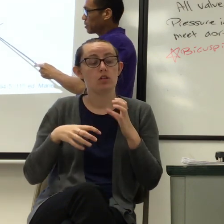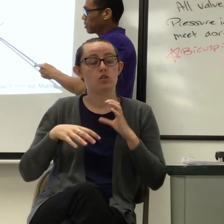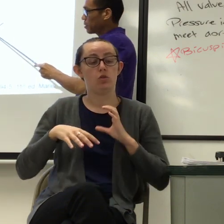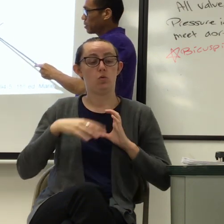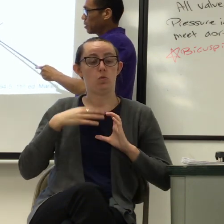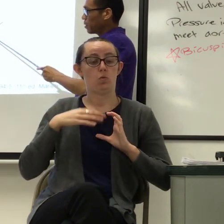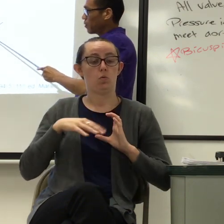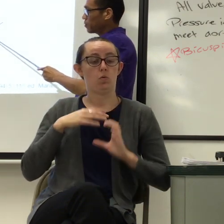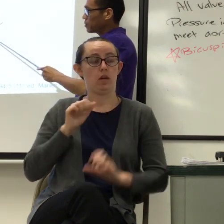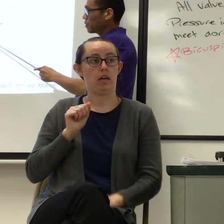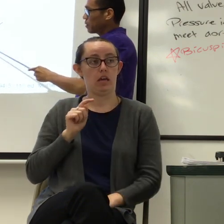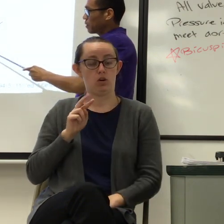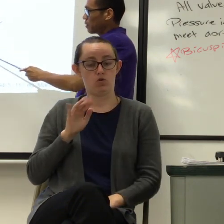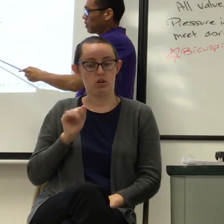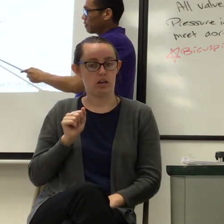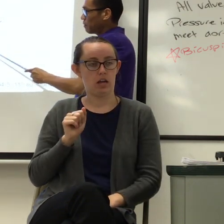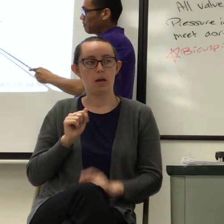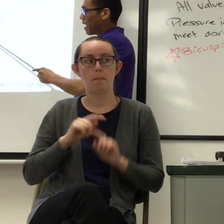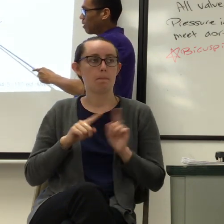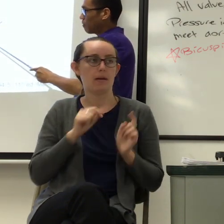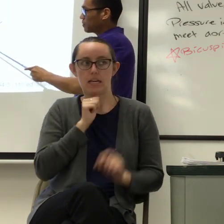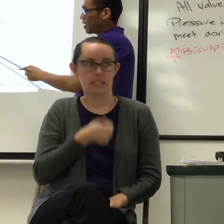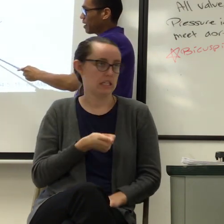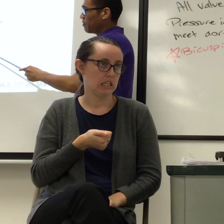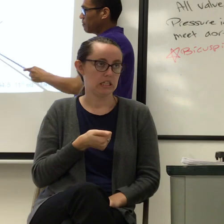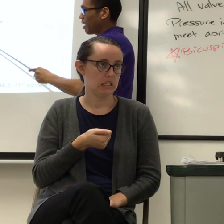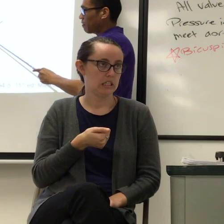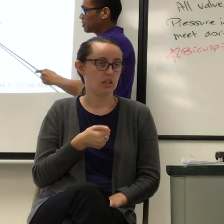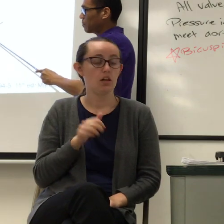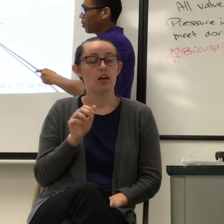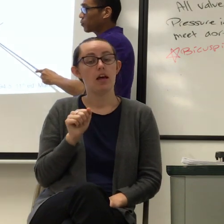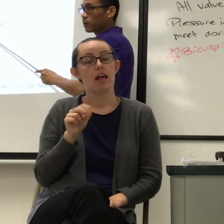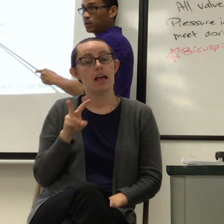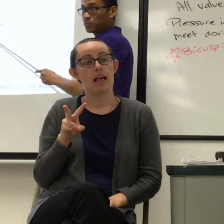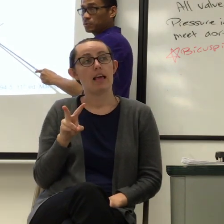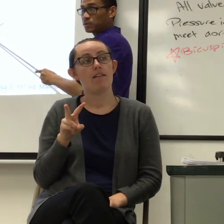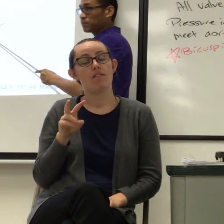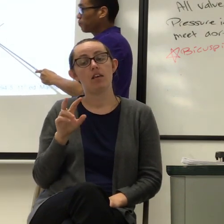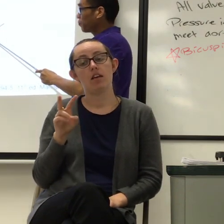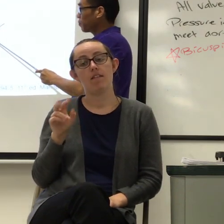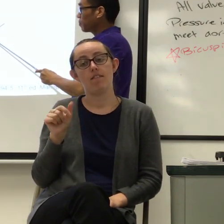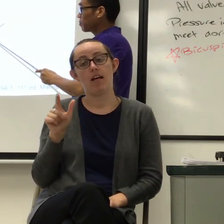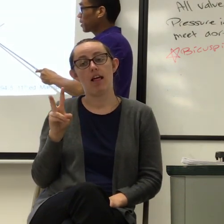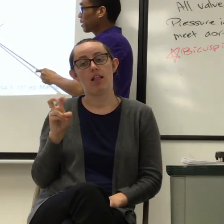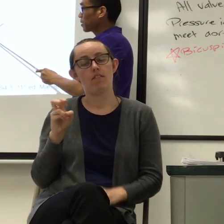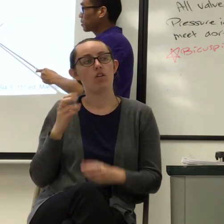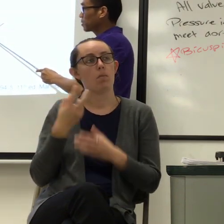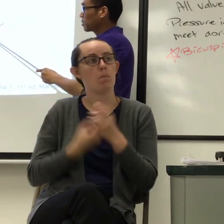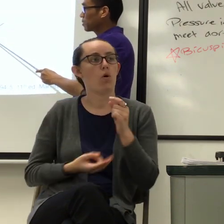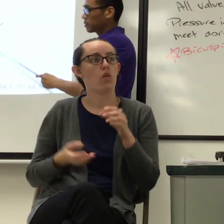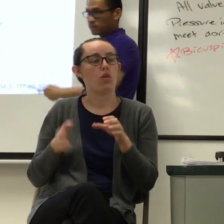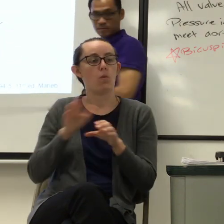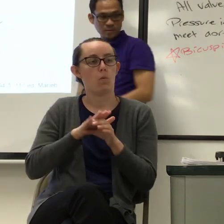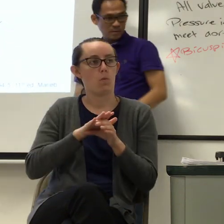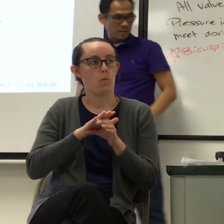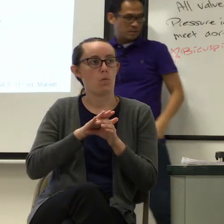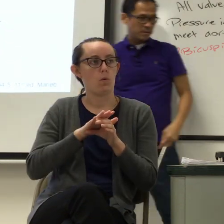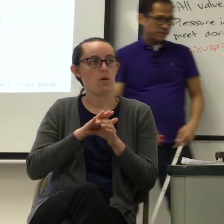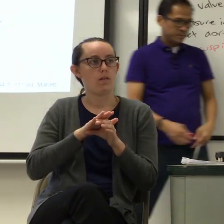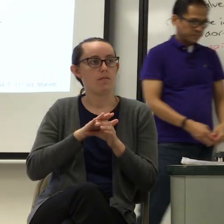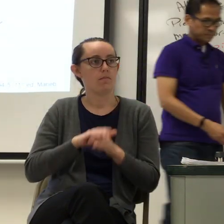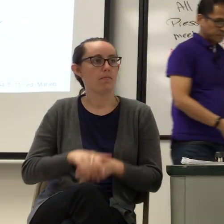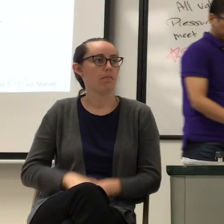doesn't. Those valves, the AV valves, they both close. Okay.